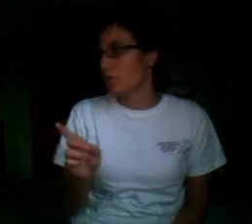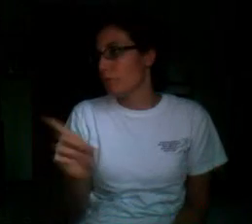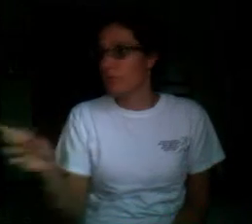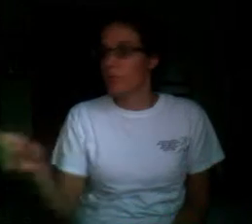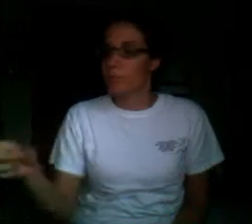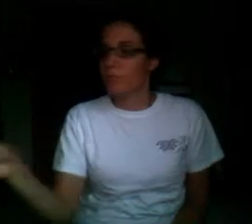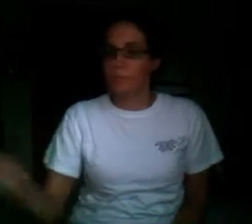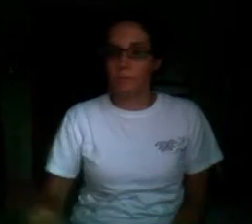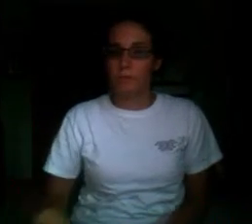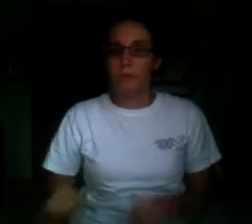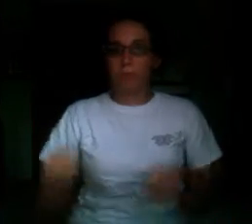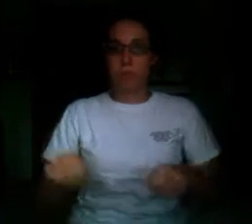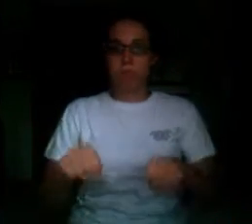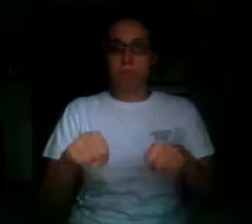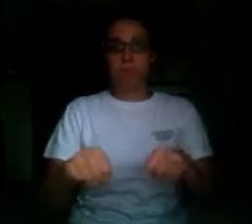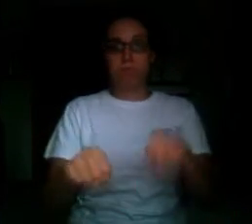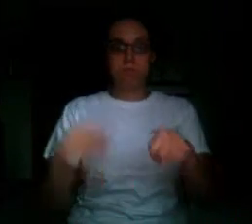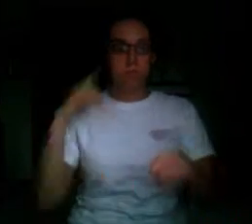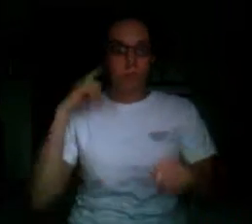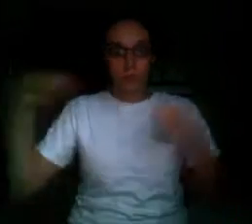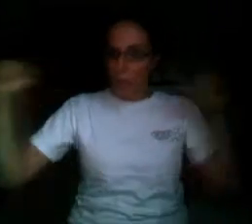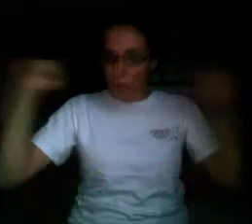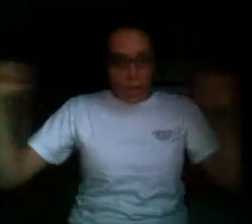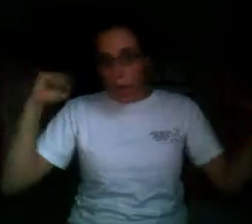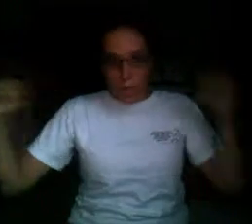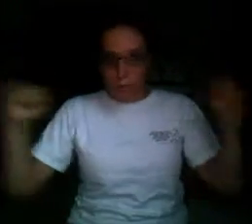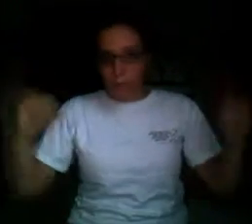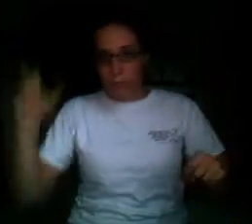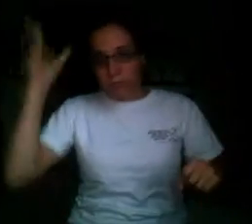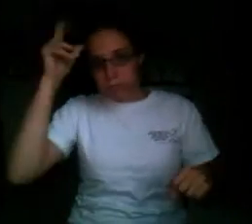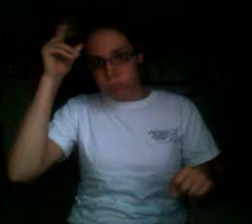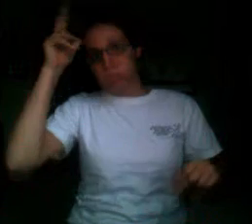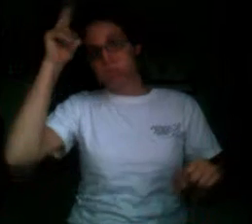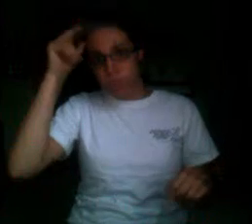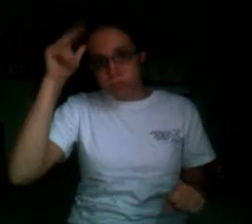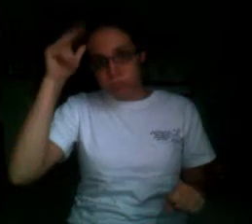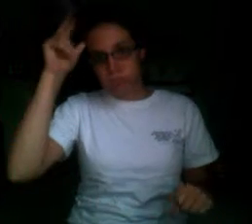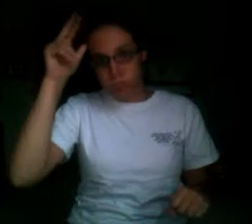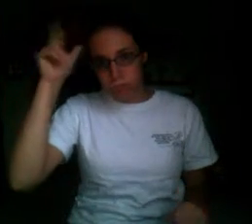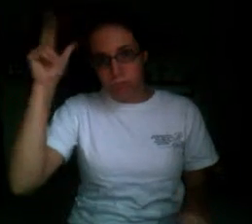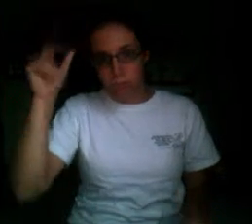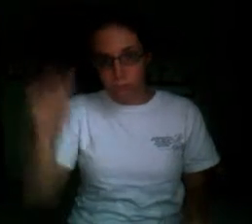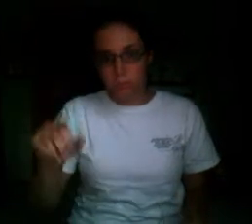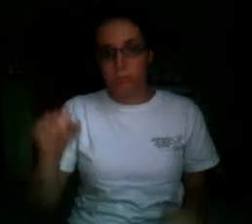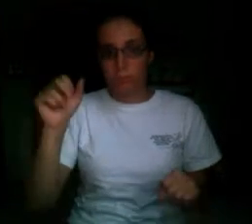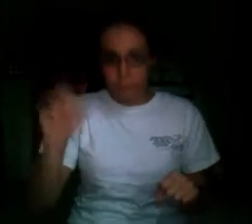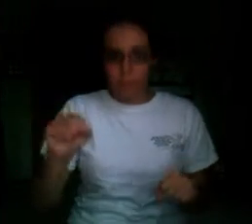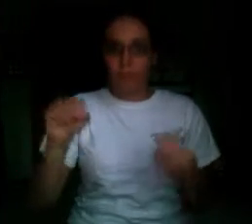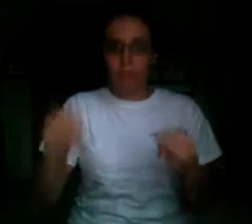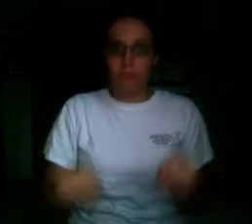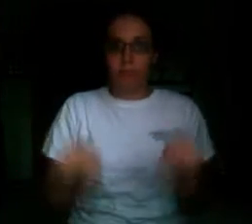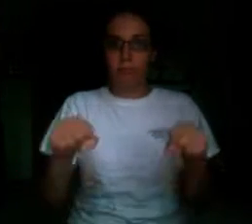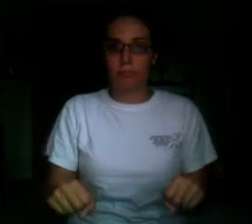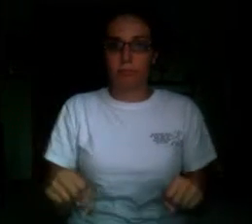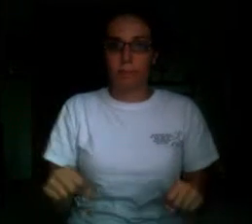mowing machine whirred louder, and the horses came nodding, their heads slowly in time with their feet. David jumped when